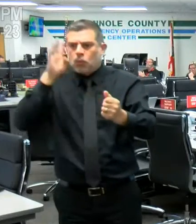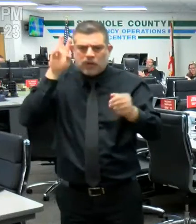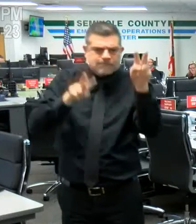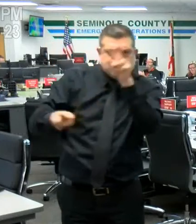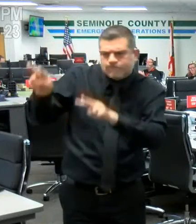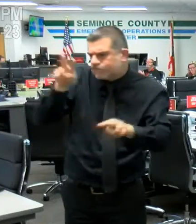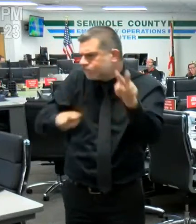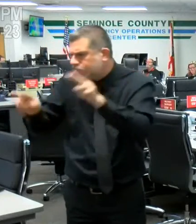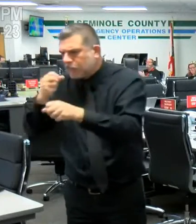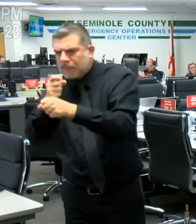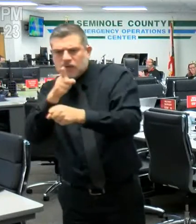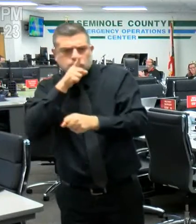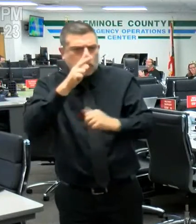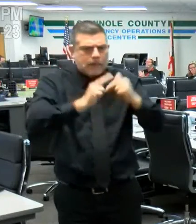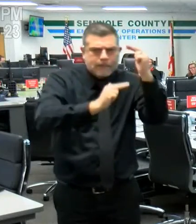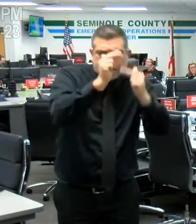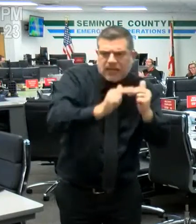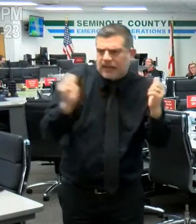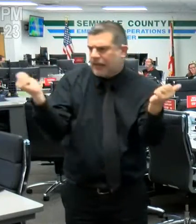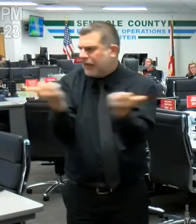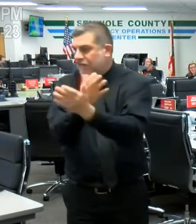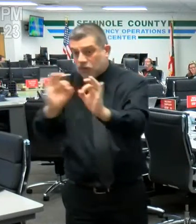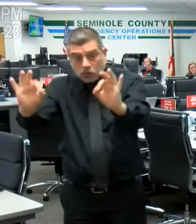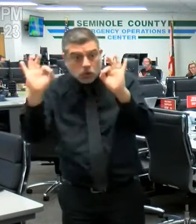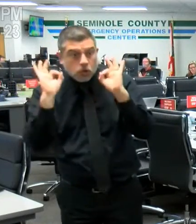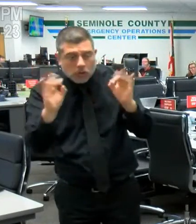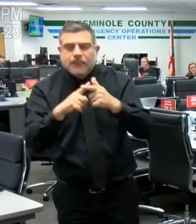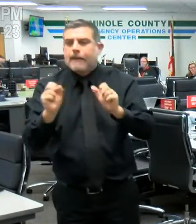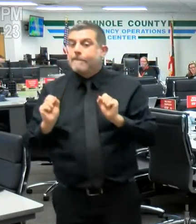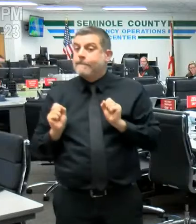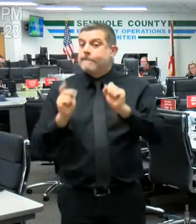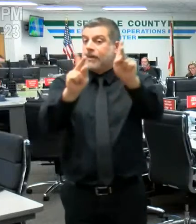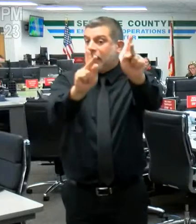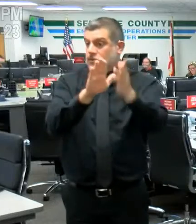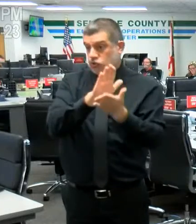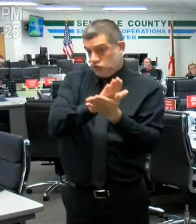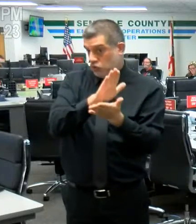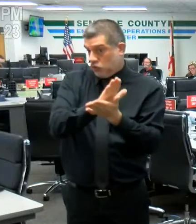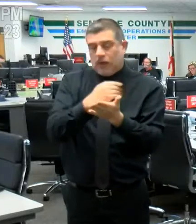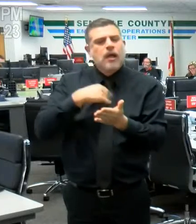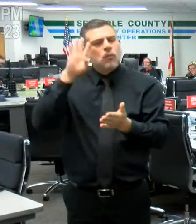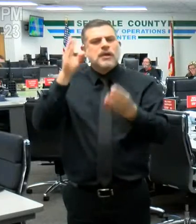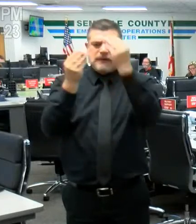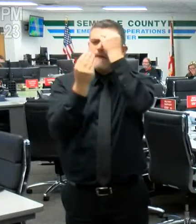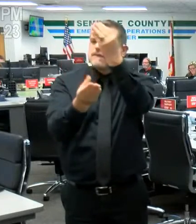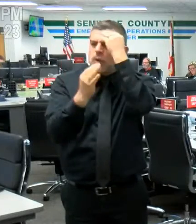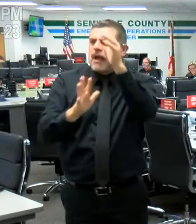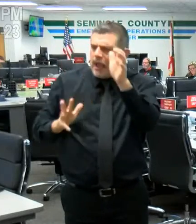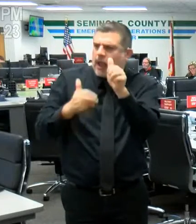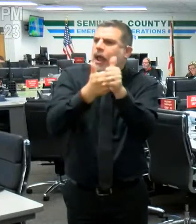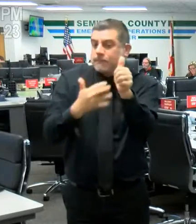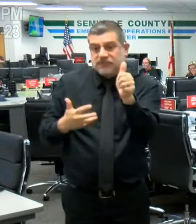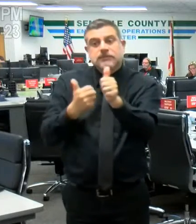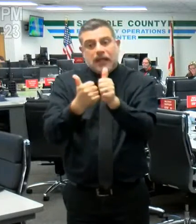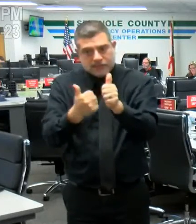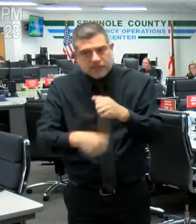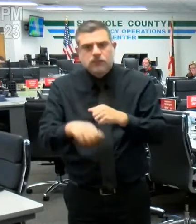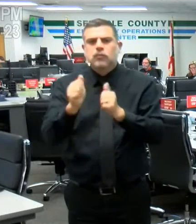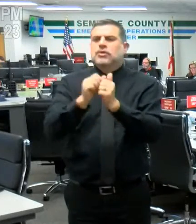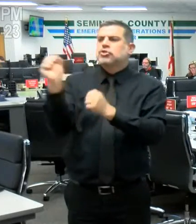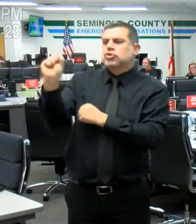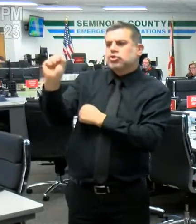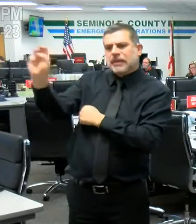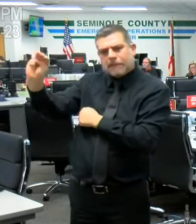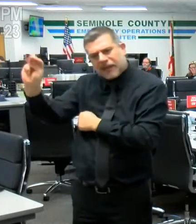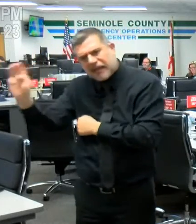for a return. We will continue to provide updates through the district website, social media, and directly